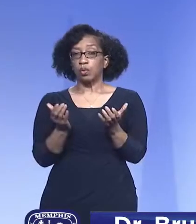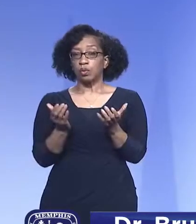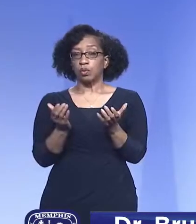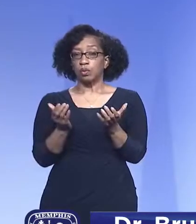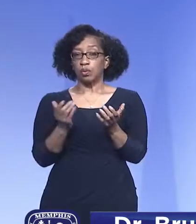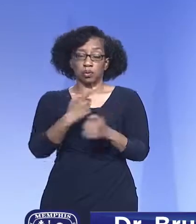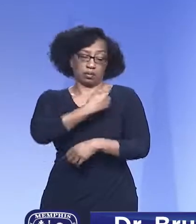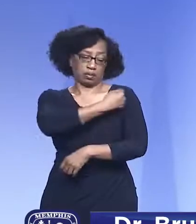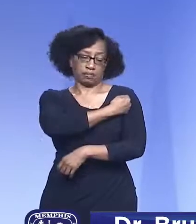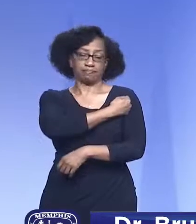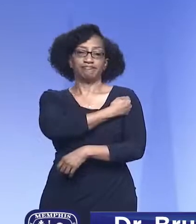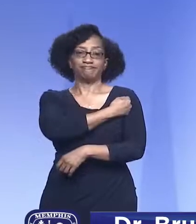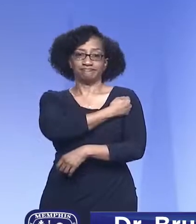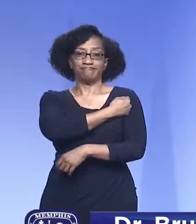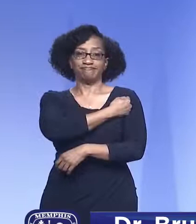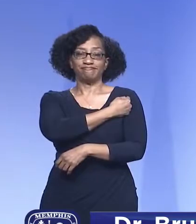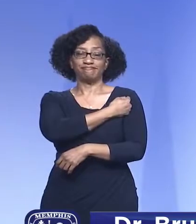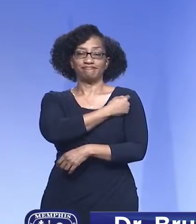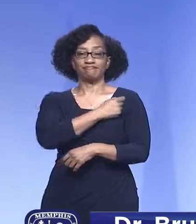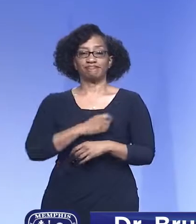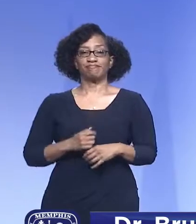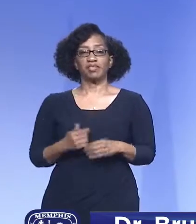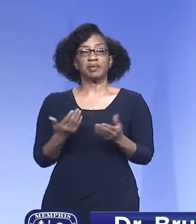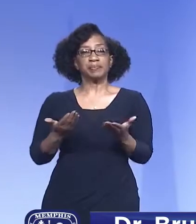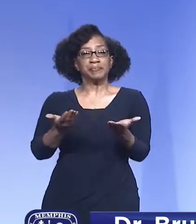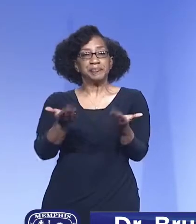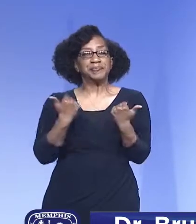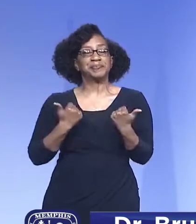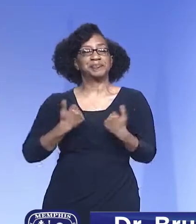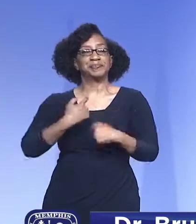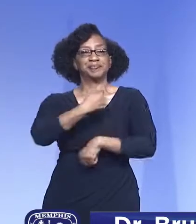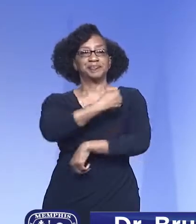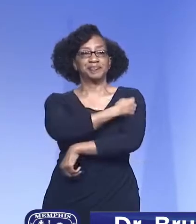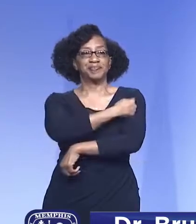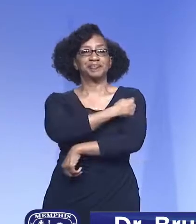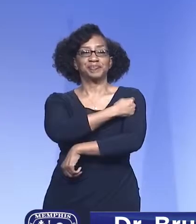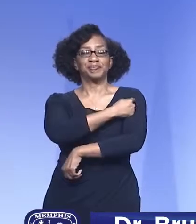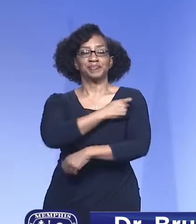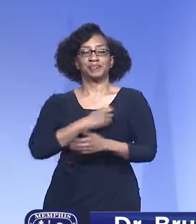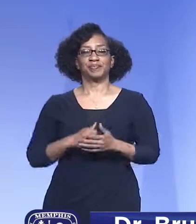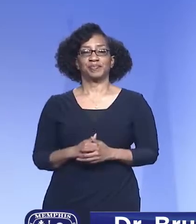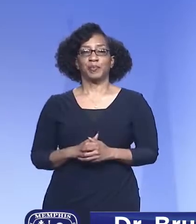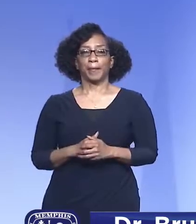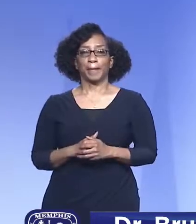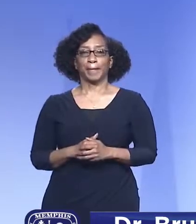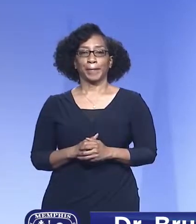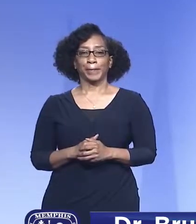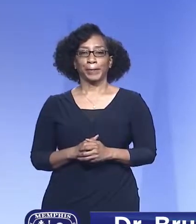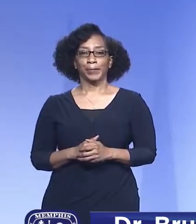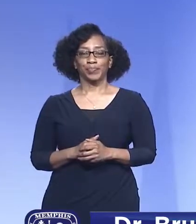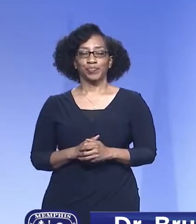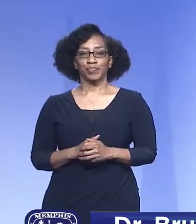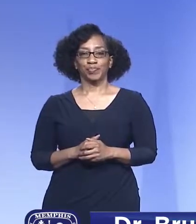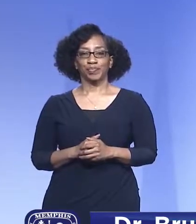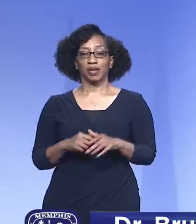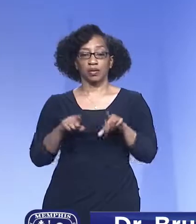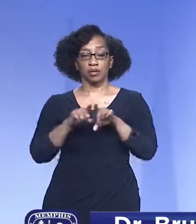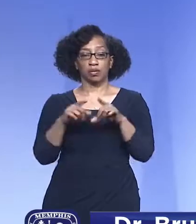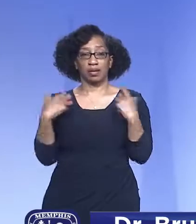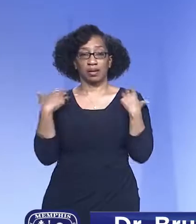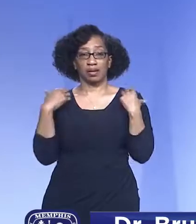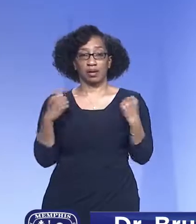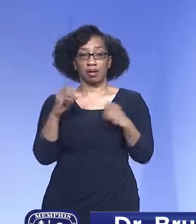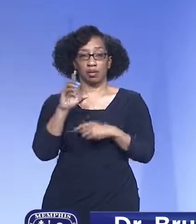the vaccinations and encouraging people to get vaccinated. In the health directive, we will address